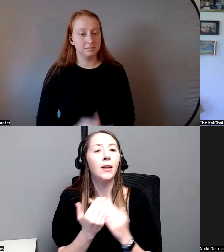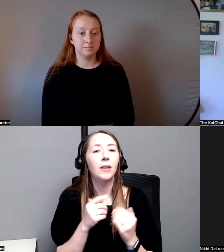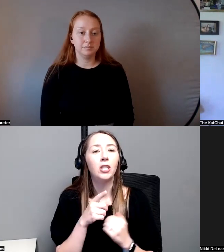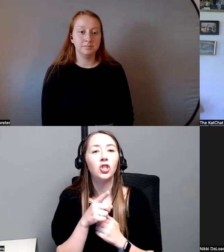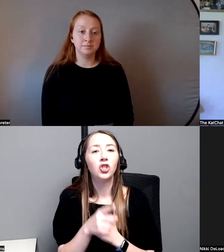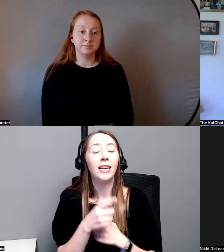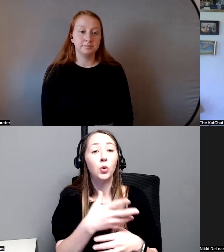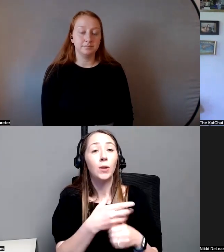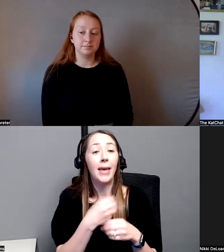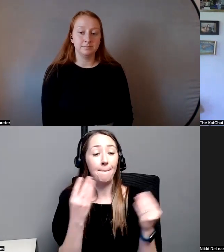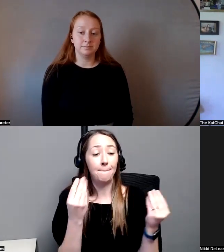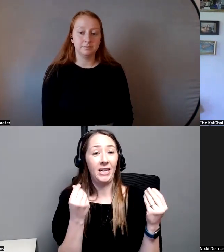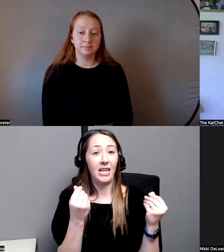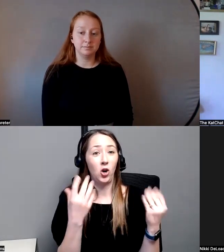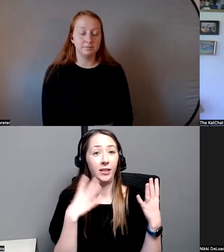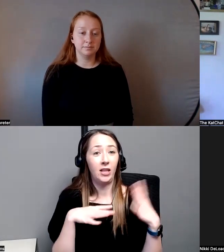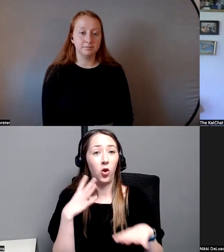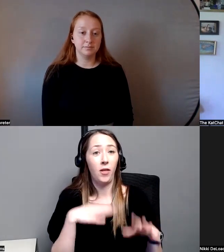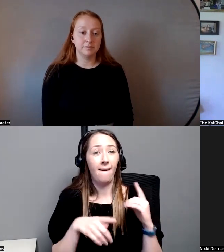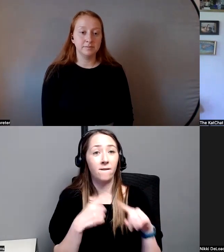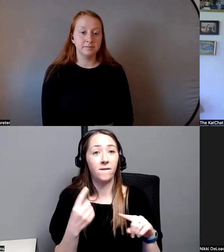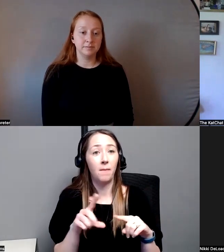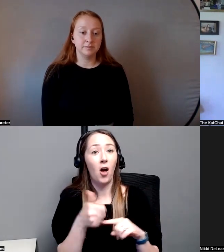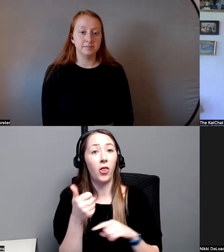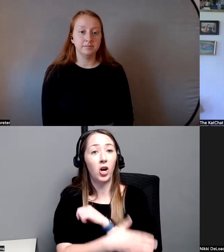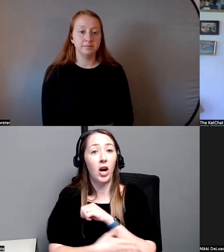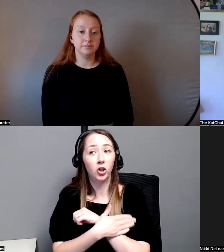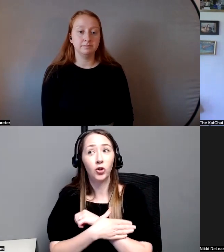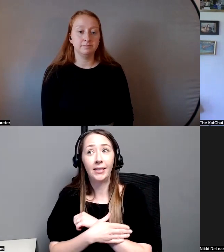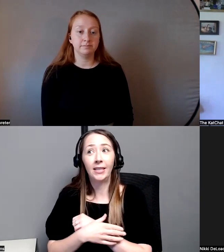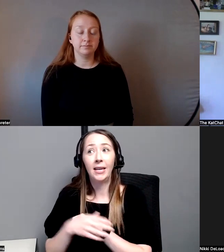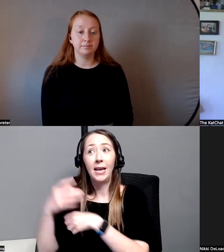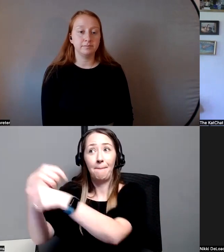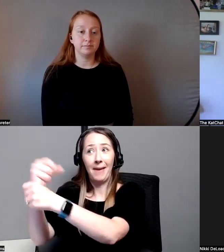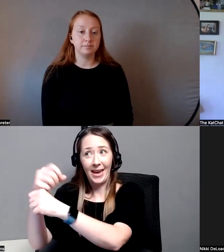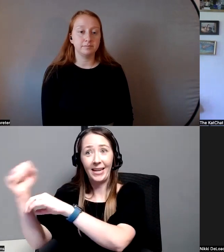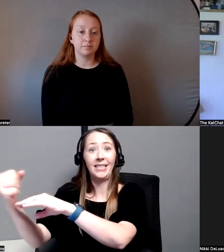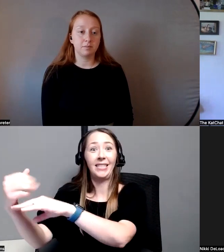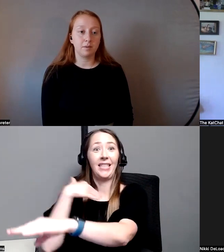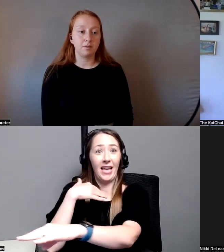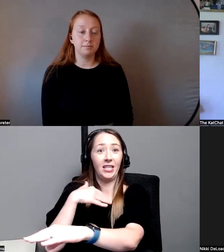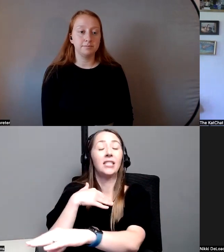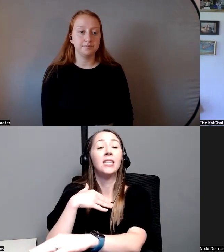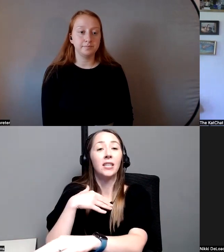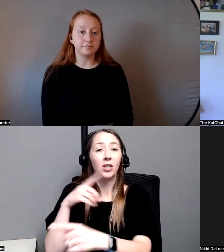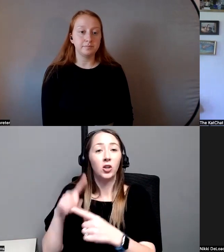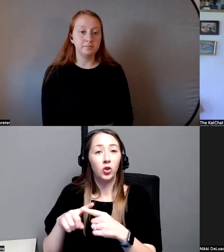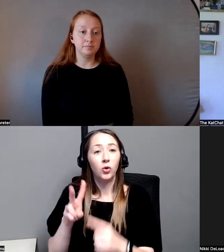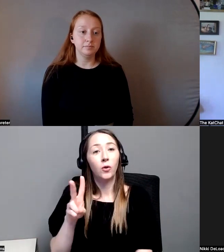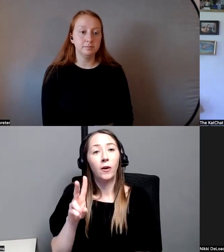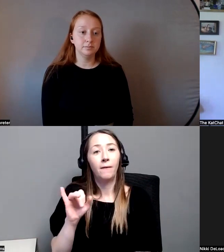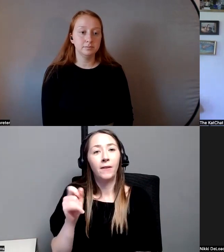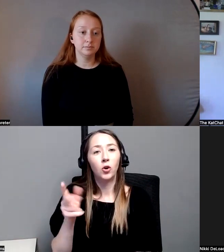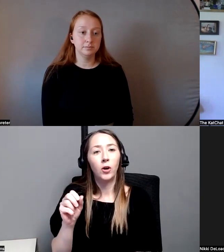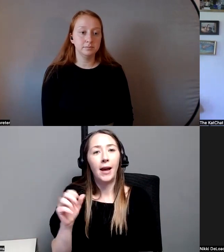from Vancouver, but from overseas, from Europe. She had to have them shipped over, and then we had to get everything shipped over to Victoria on a